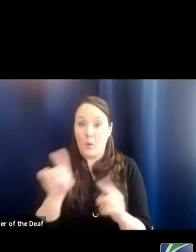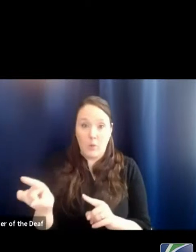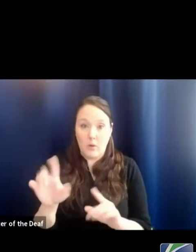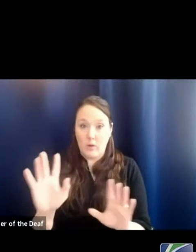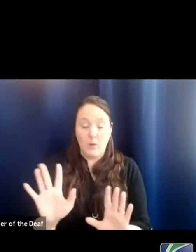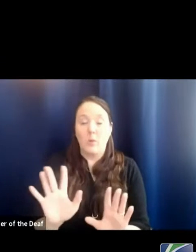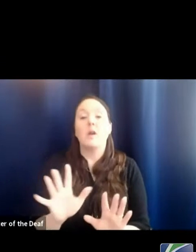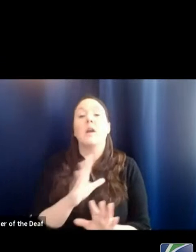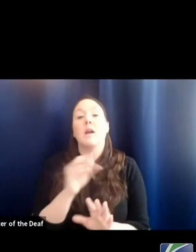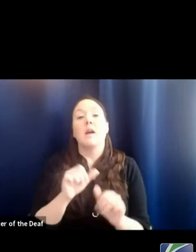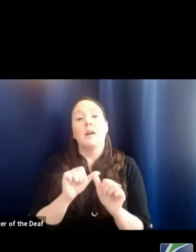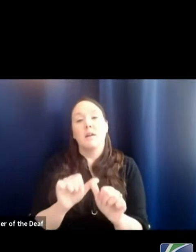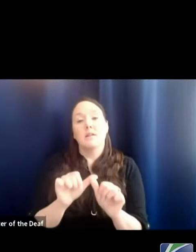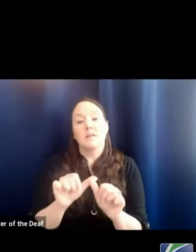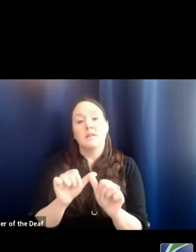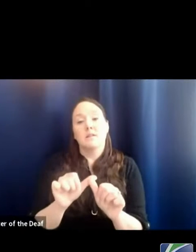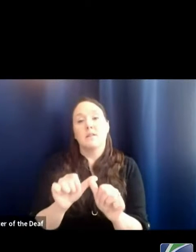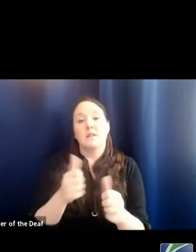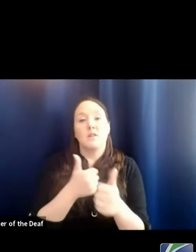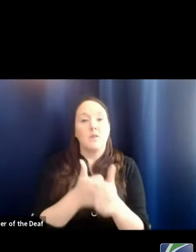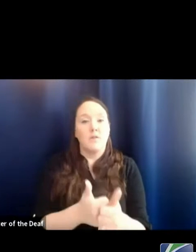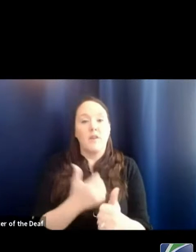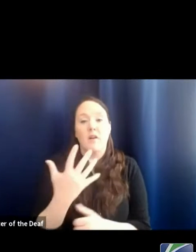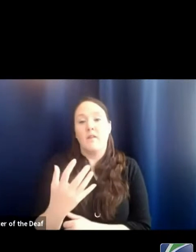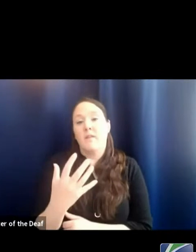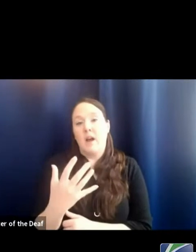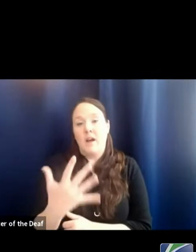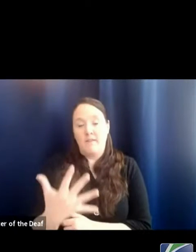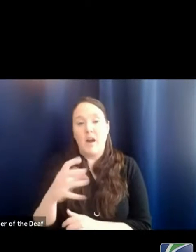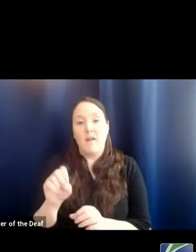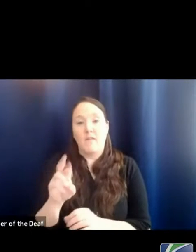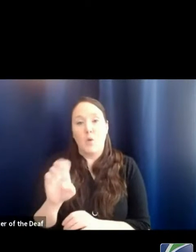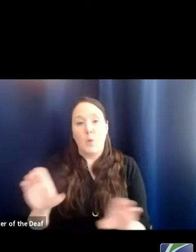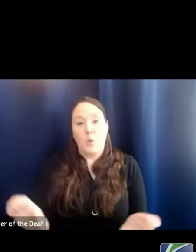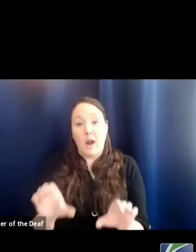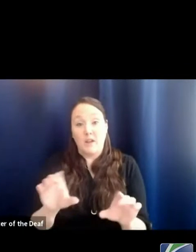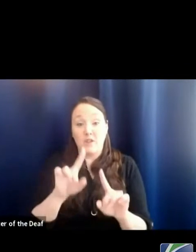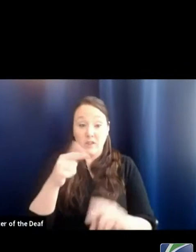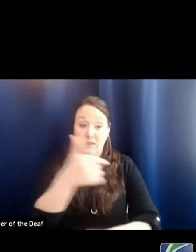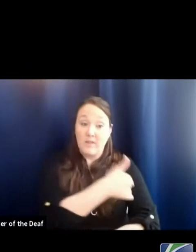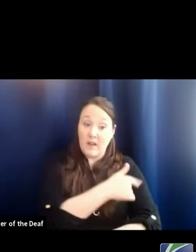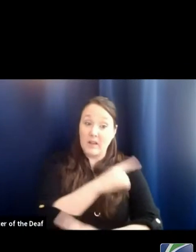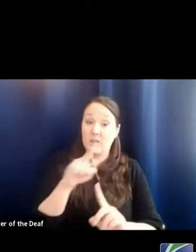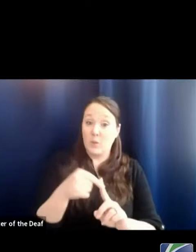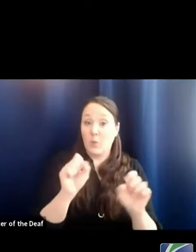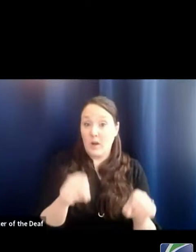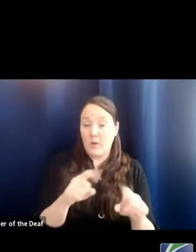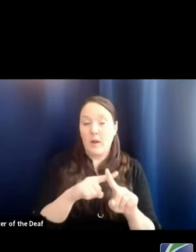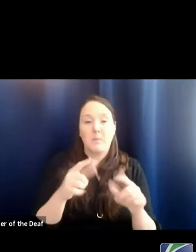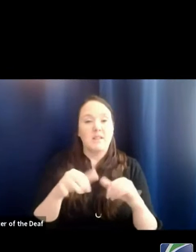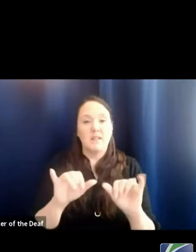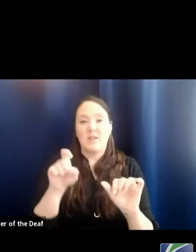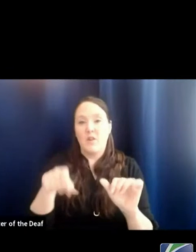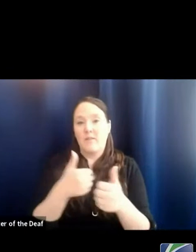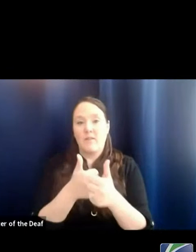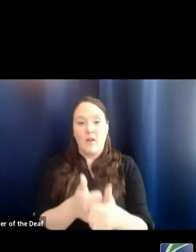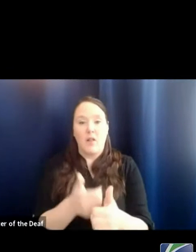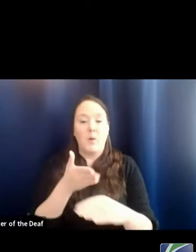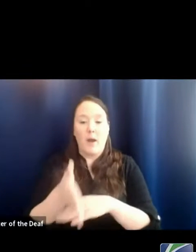continue to follow the 5 core actions. Get vaccinated when you can, but you still have to follow the 5 core actions after you get